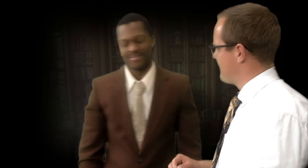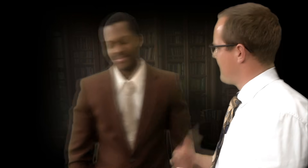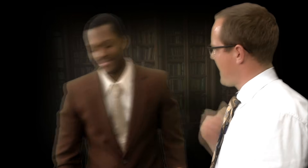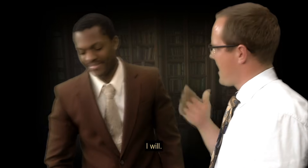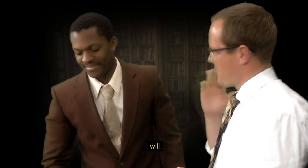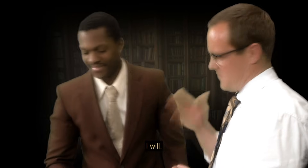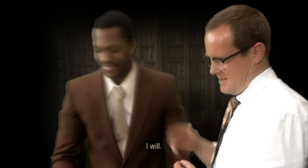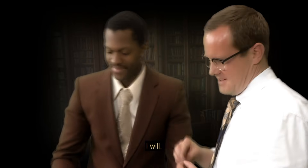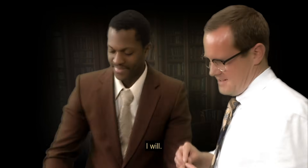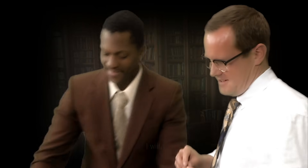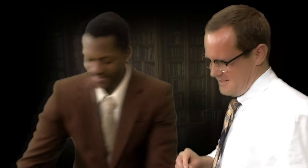I will.